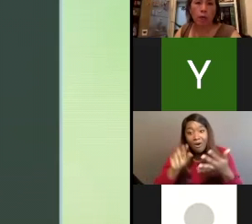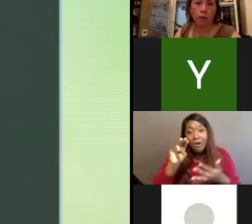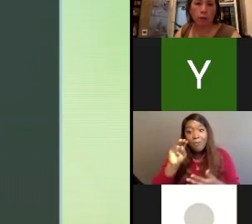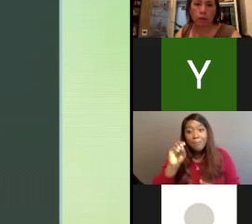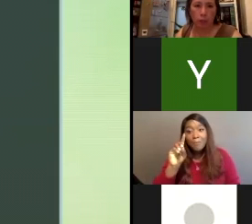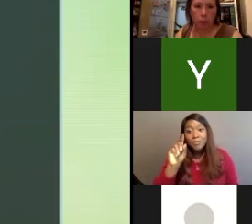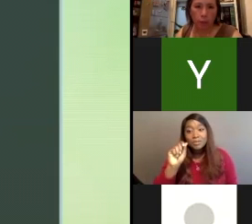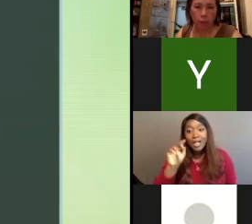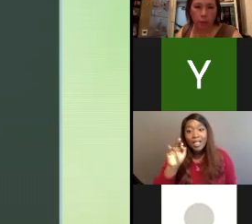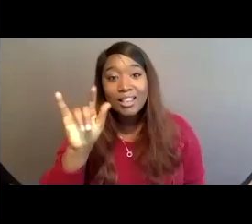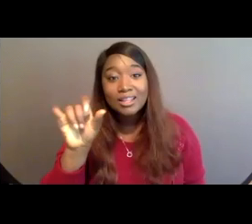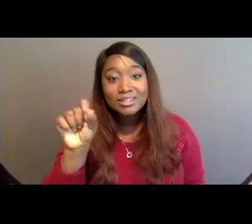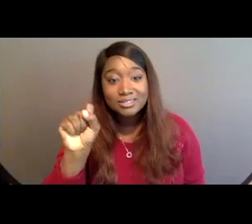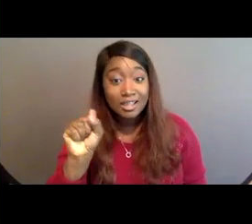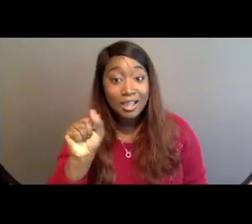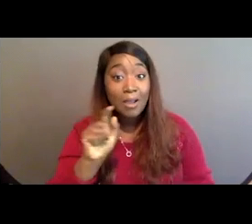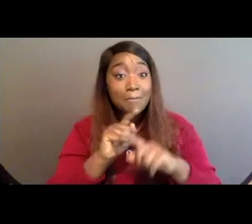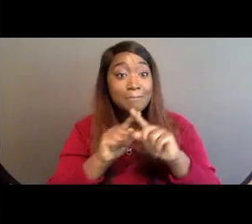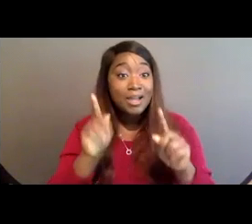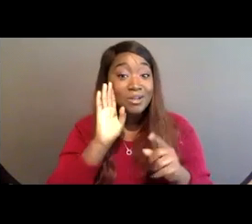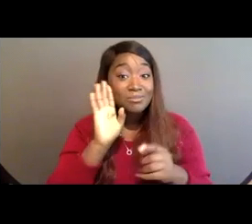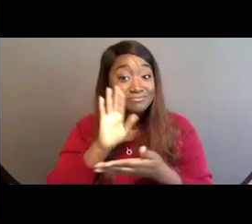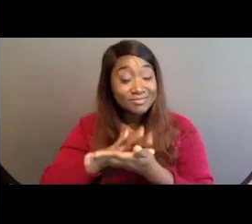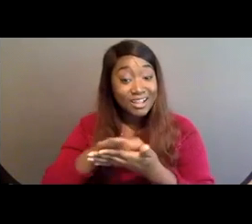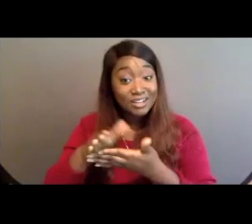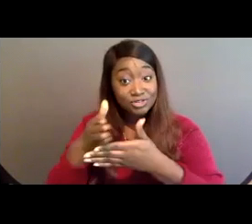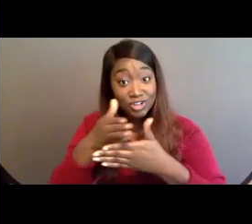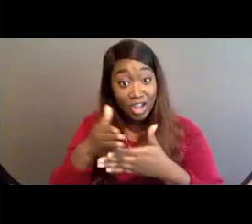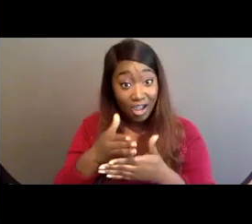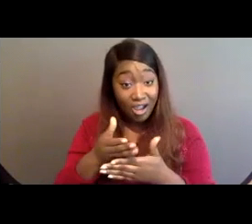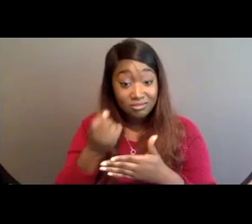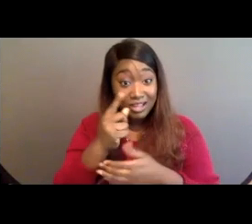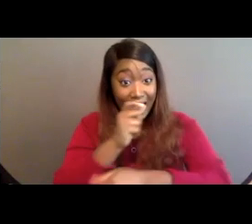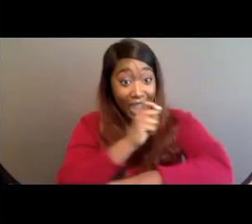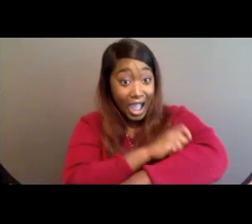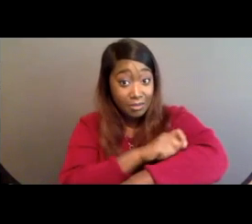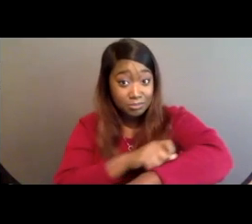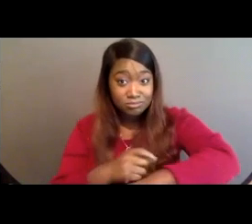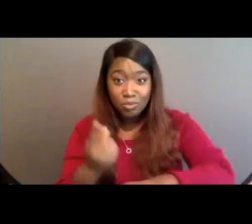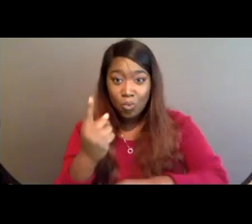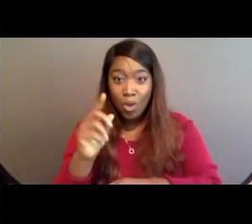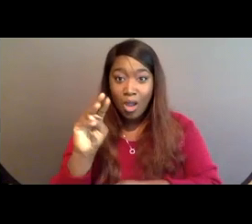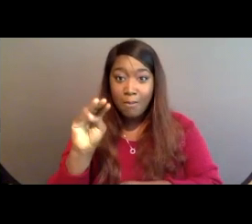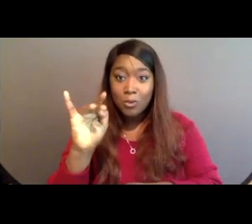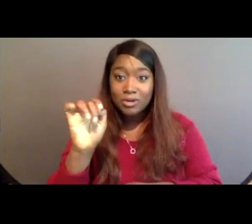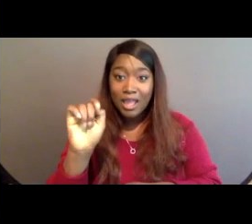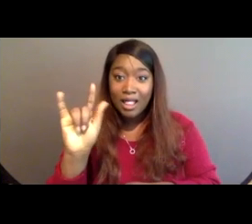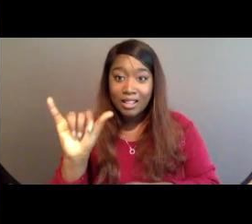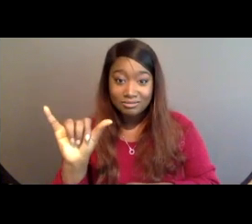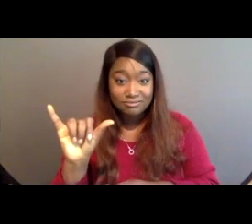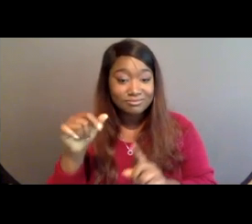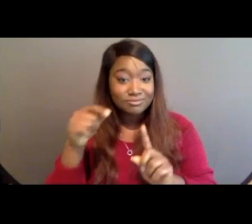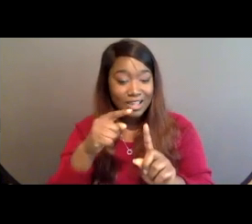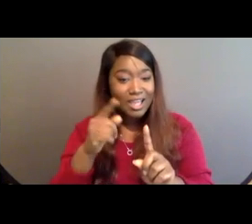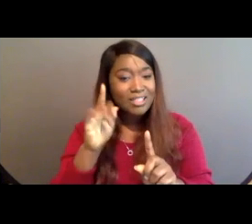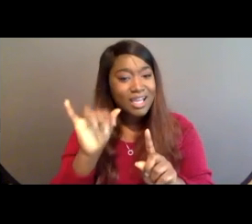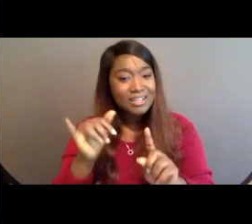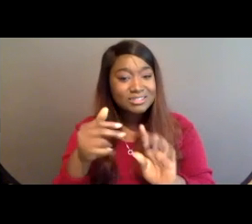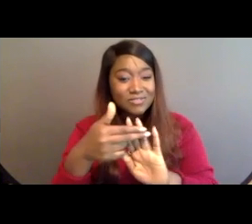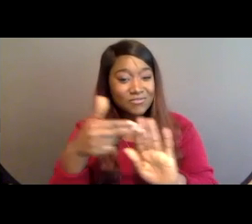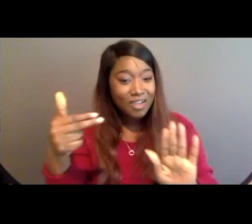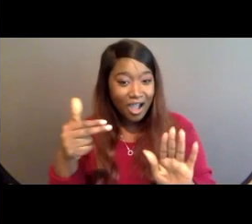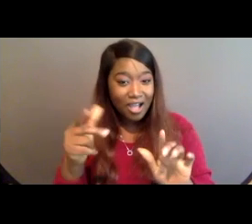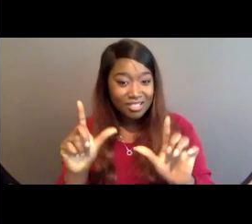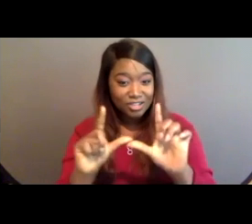one modality of Chinese medicine. It happens to be the defined licensure for us here in the United